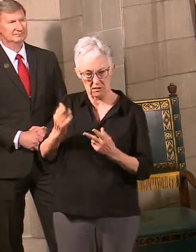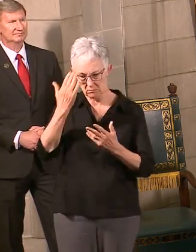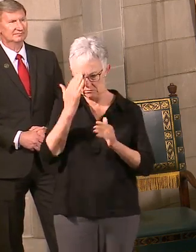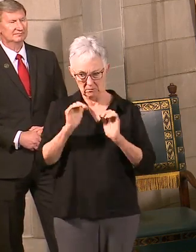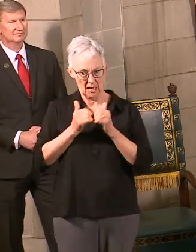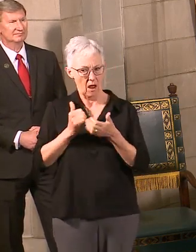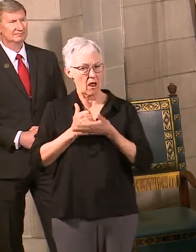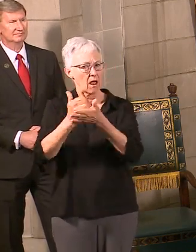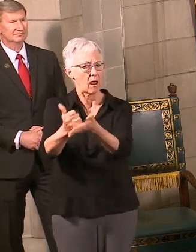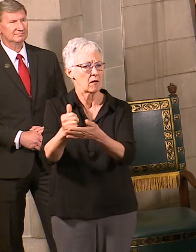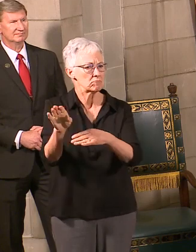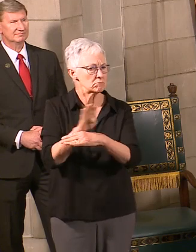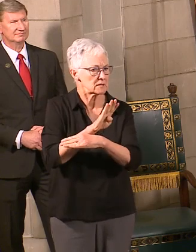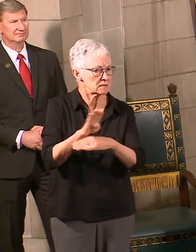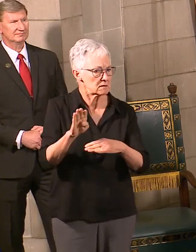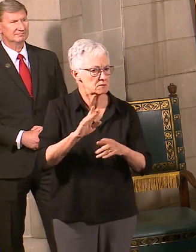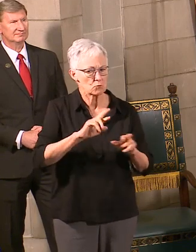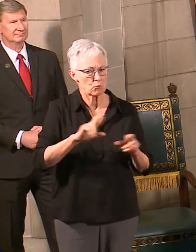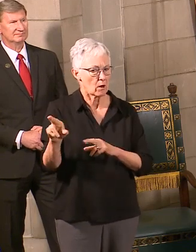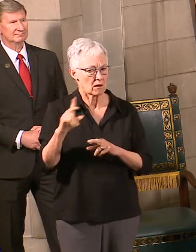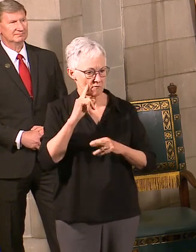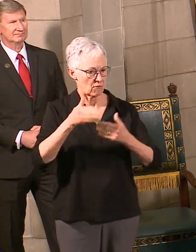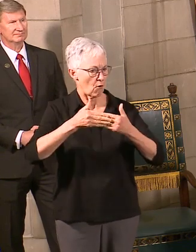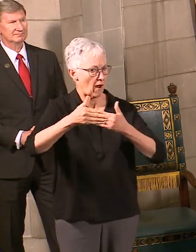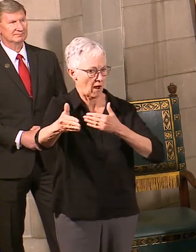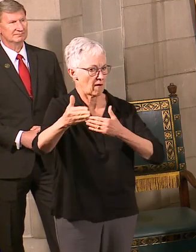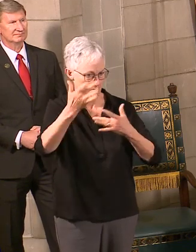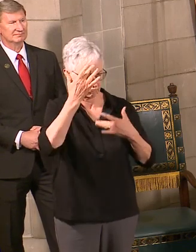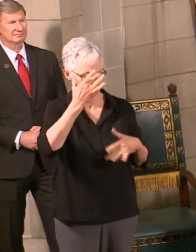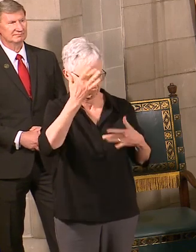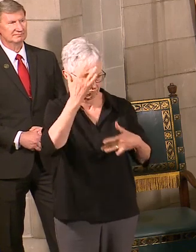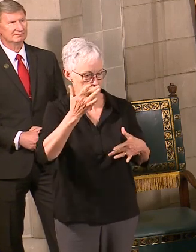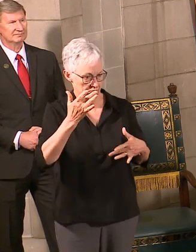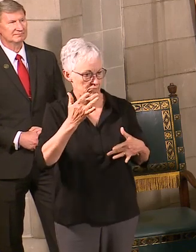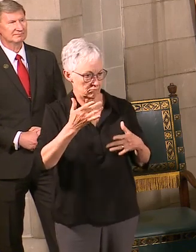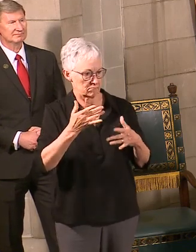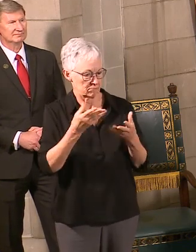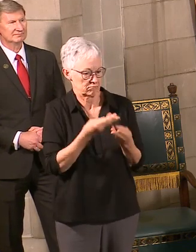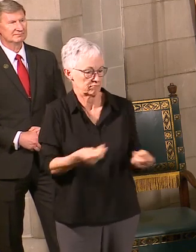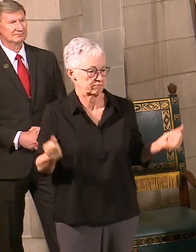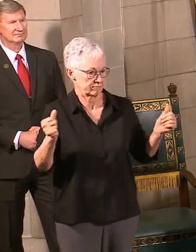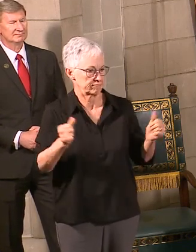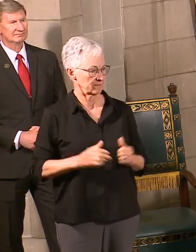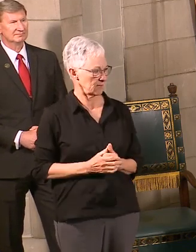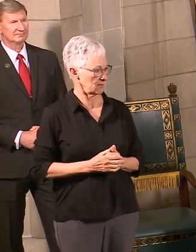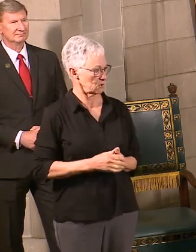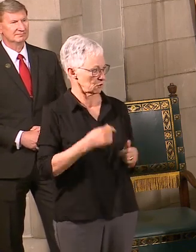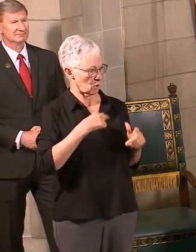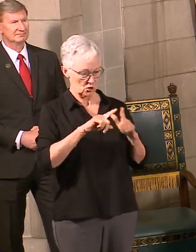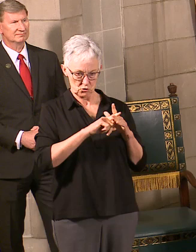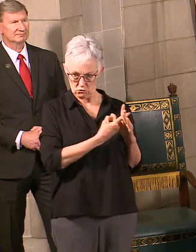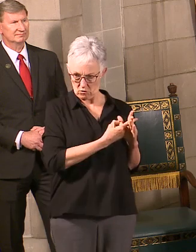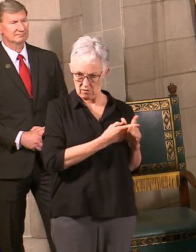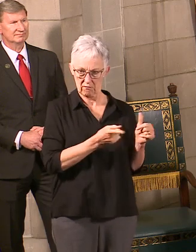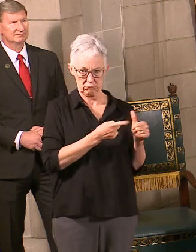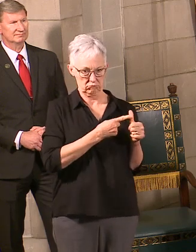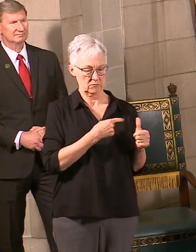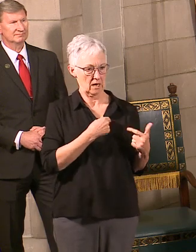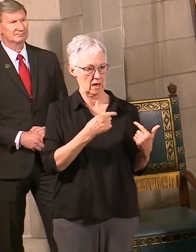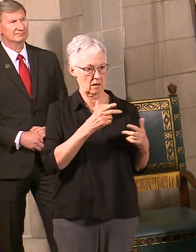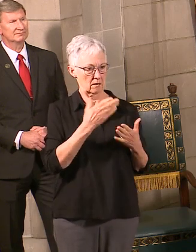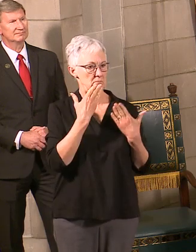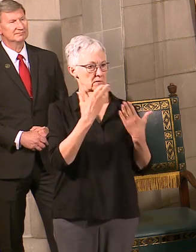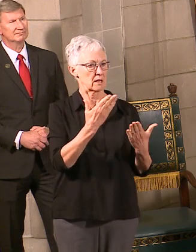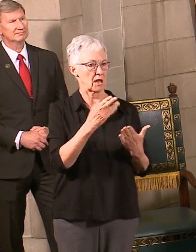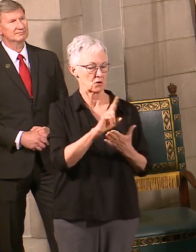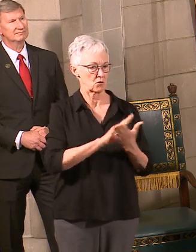together. So I'll just start with this, and then I'm going to turn over to President Carter to say a few more words. I want to thank the University of Northern